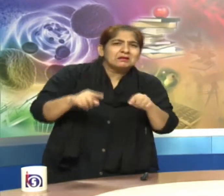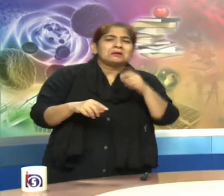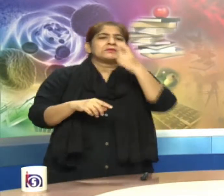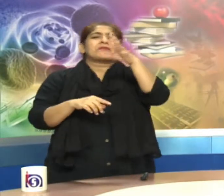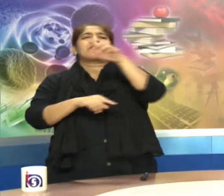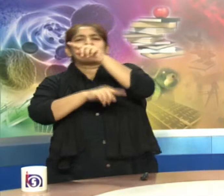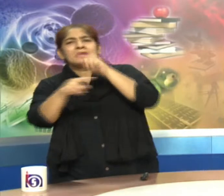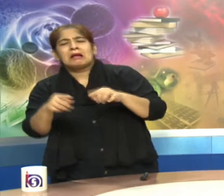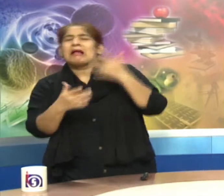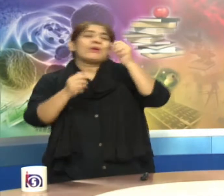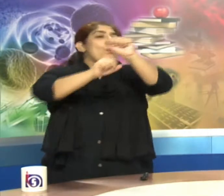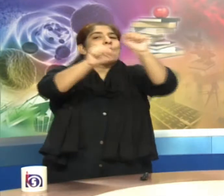So that is also a tool